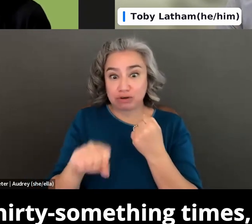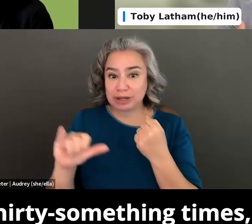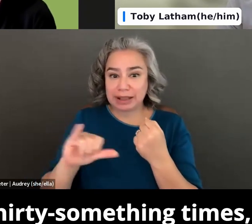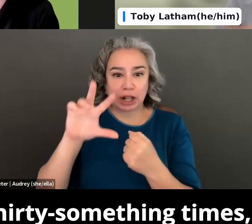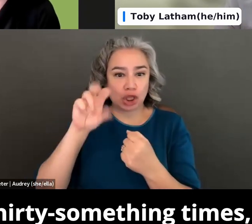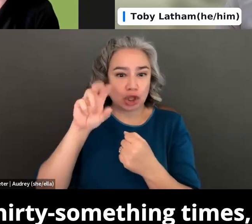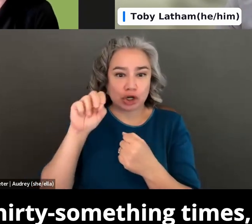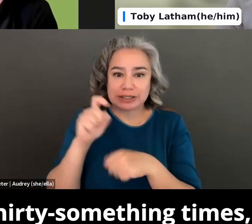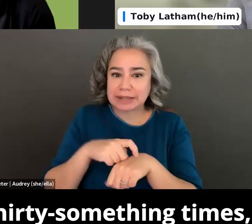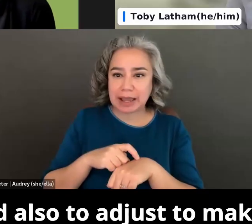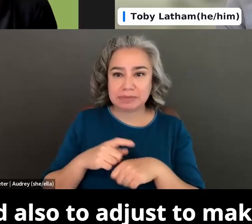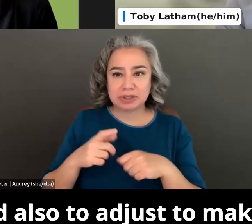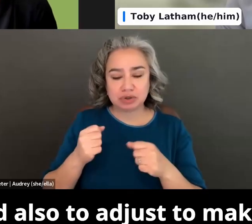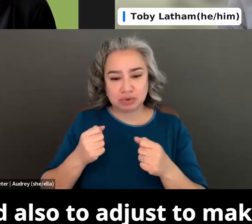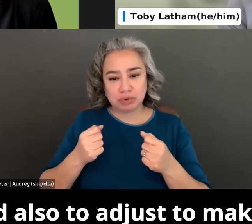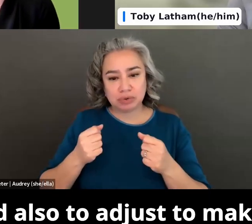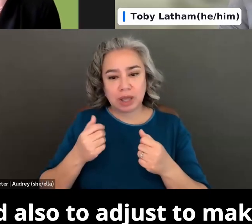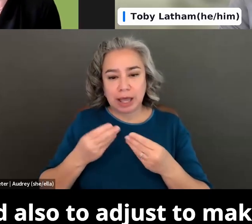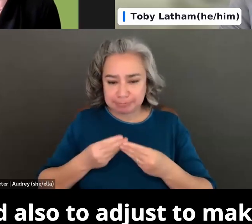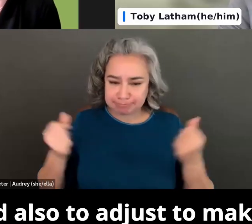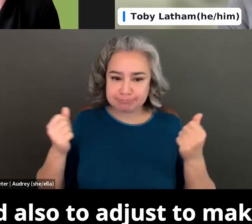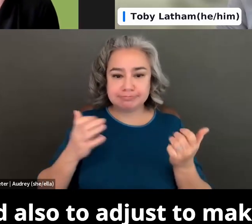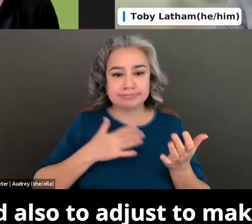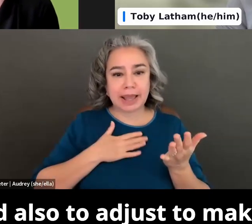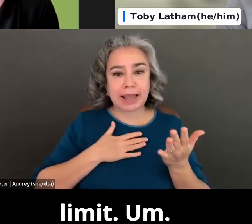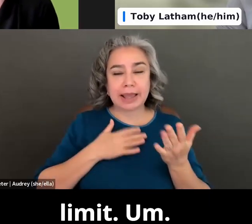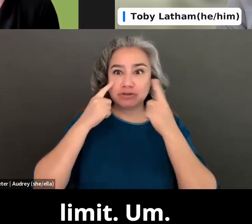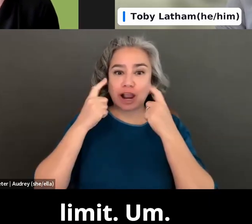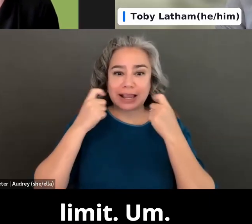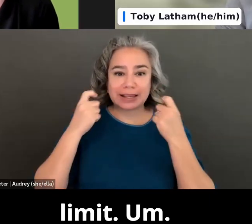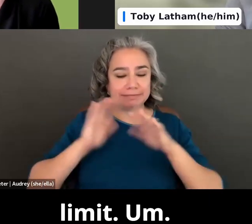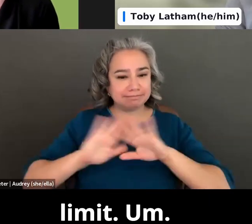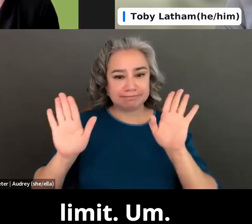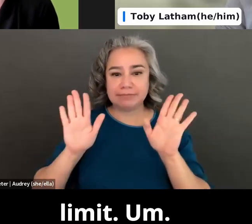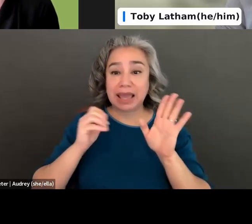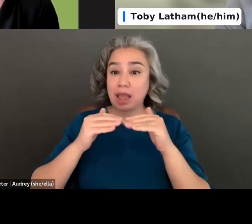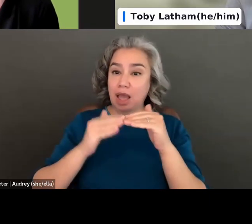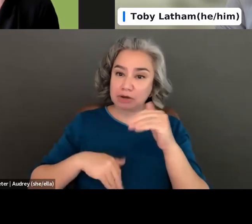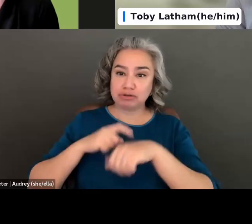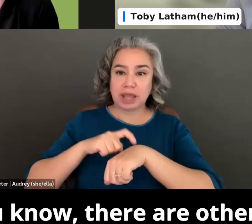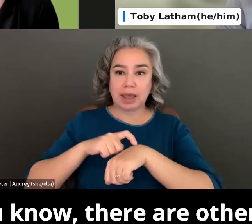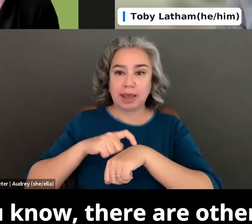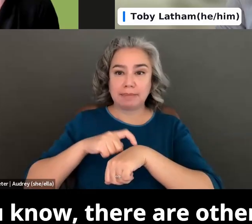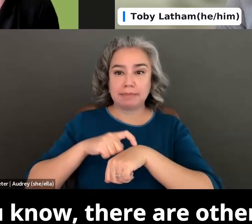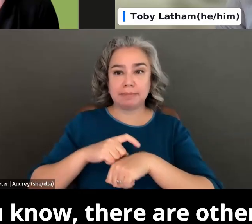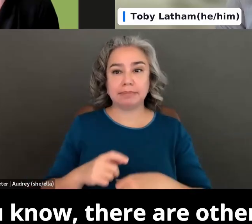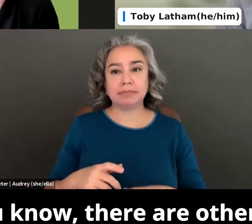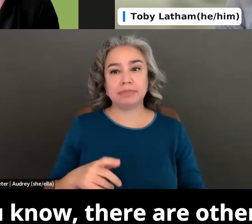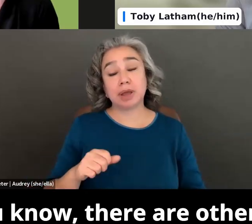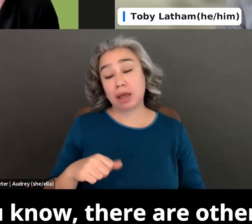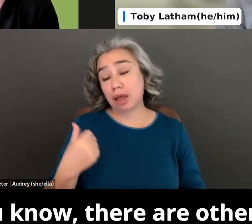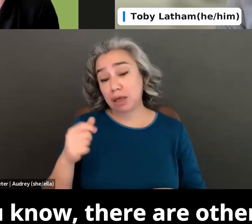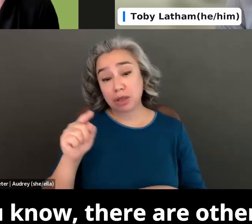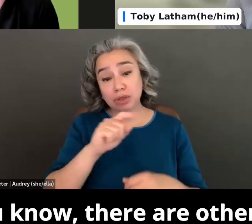to get the cries out, and also to adjust to make sure I'm under the time limit. Um, you know, there are